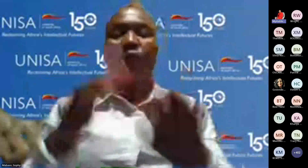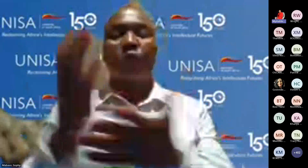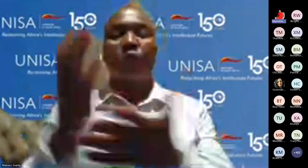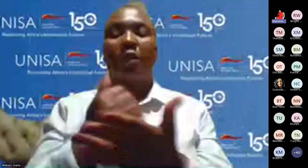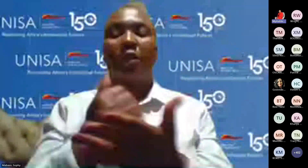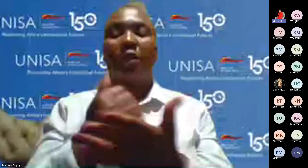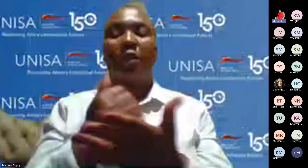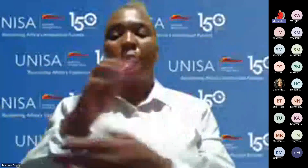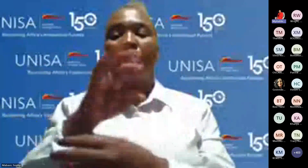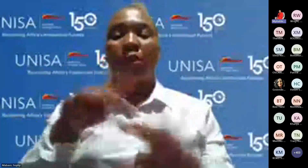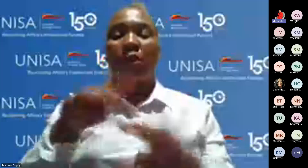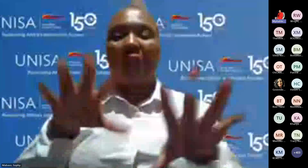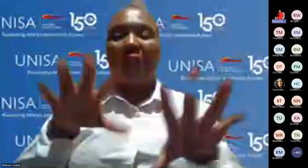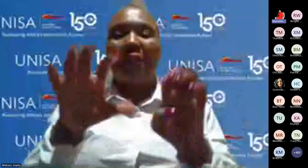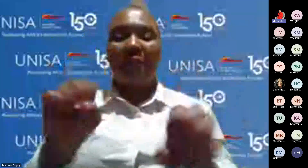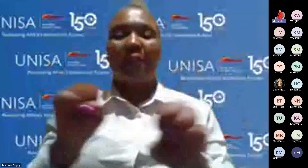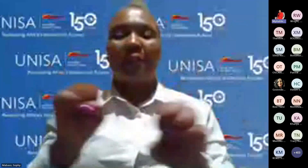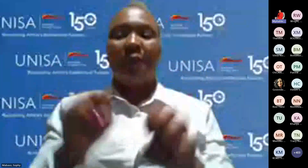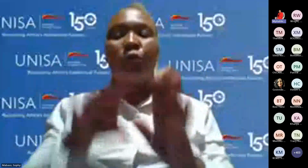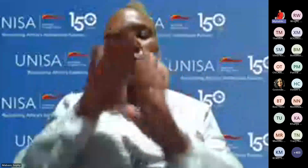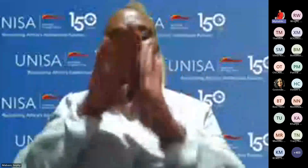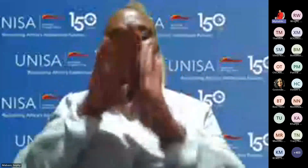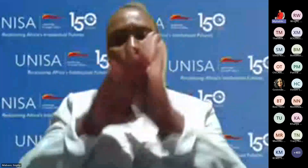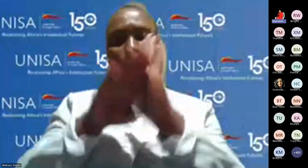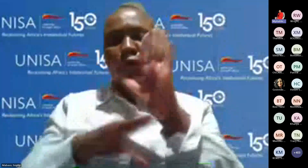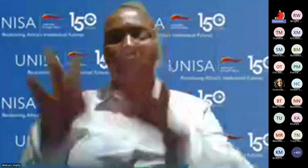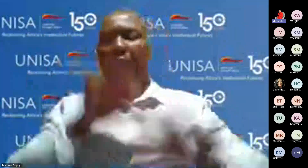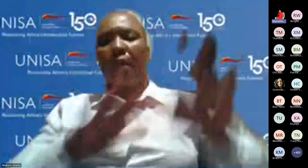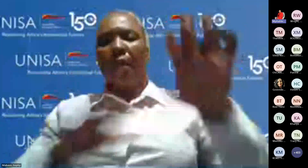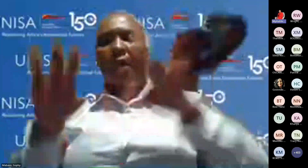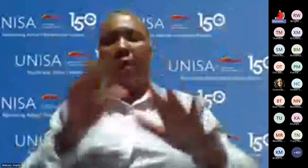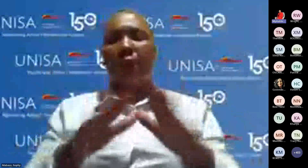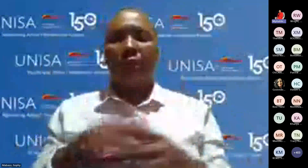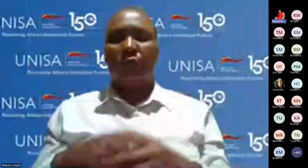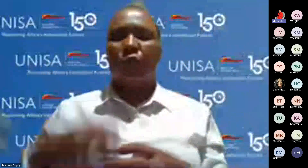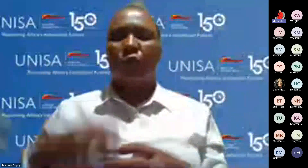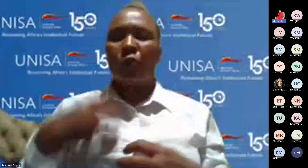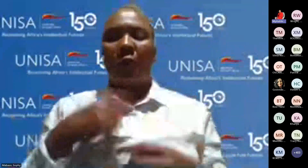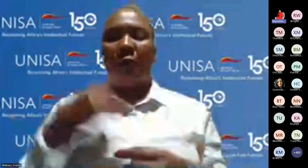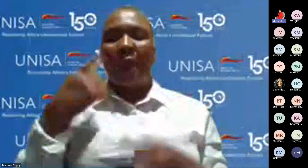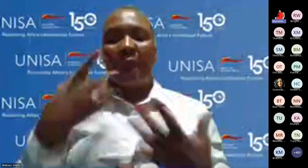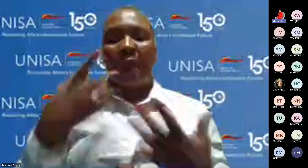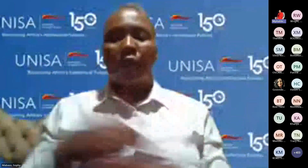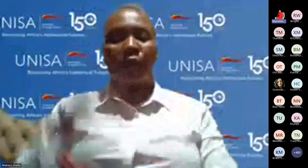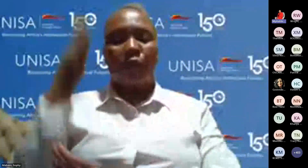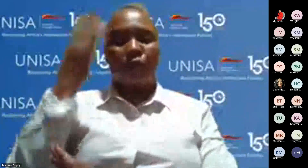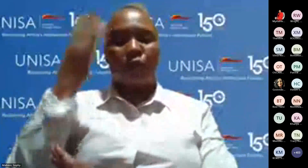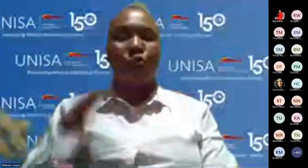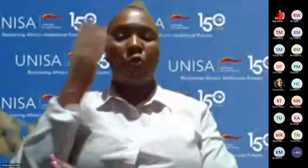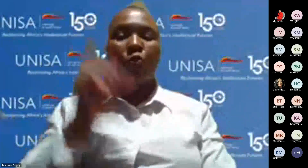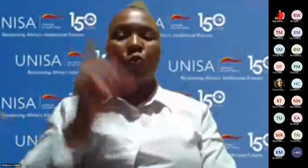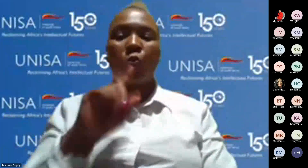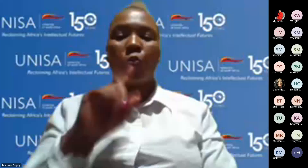panics and also your lack of knowledge about it. You'll know what you are expecting next. Thank you.